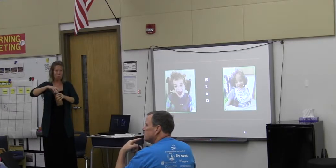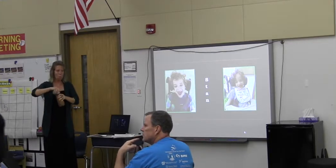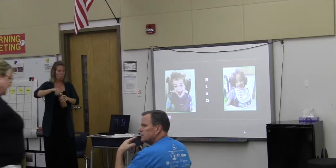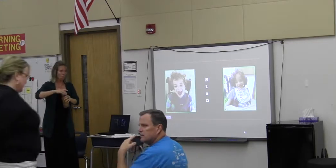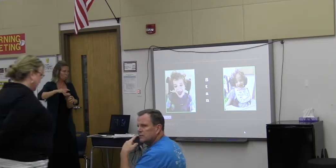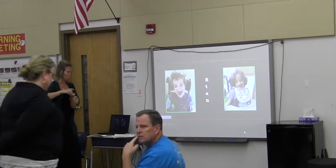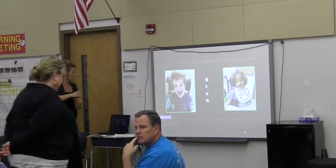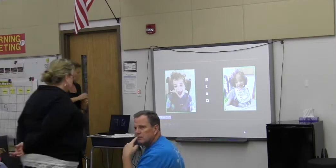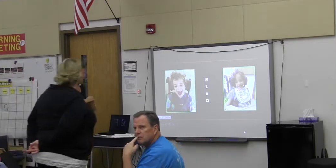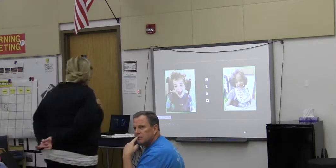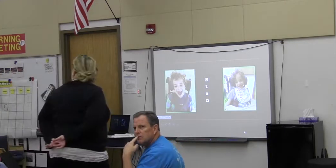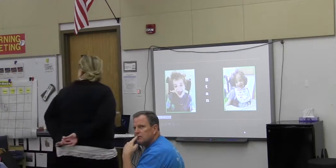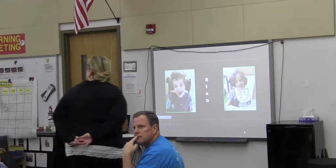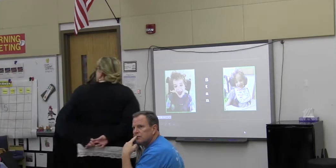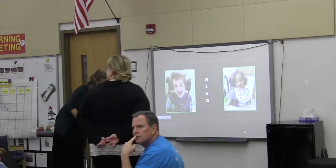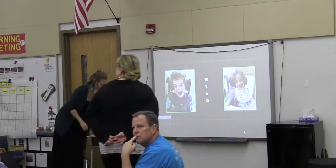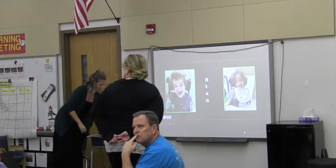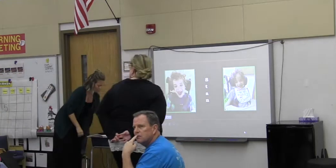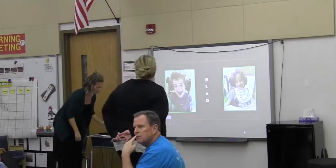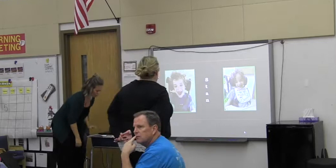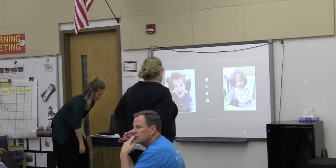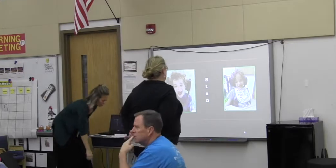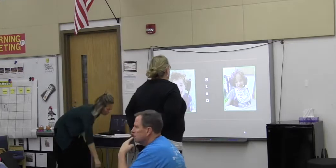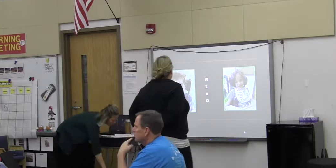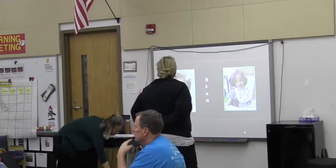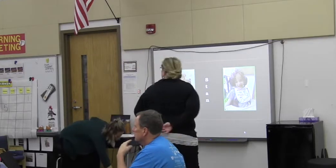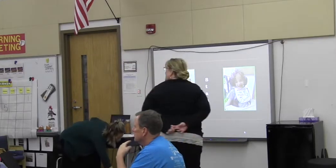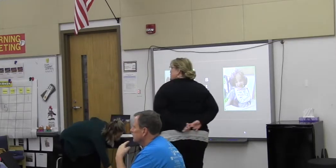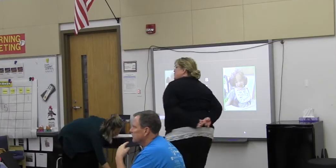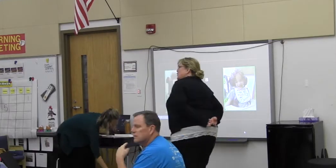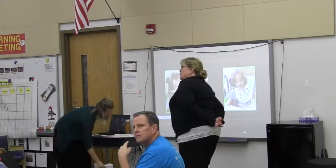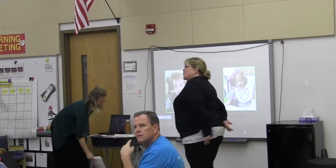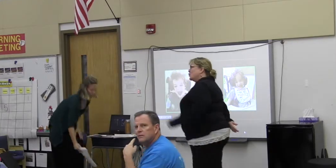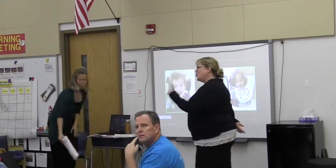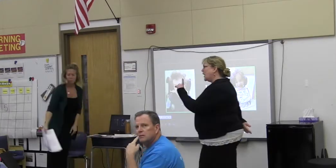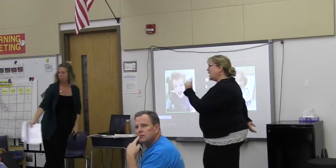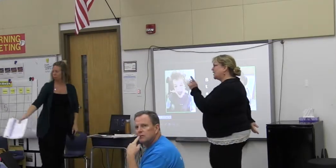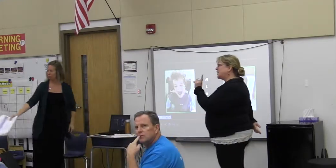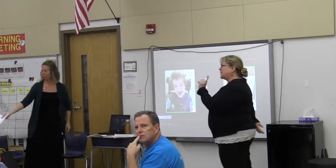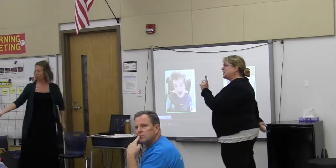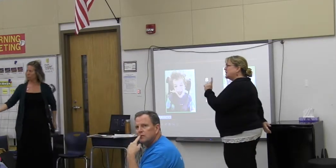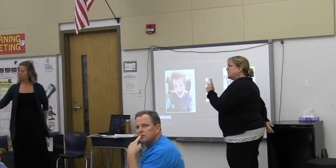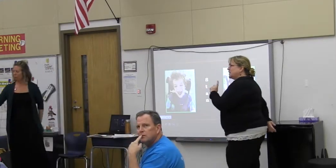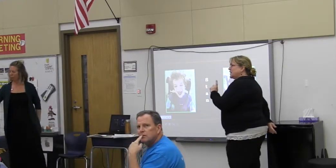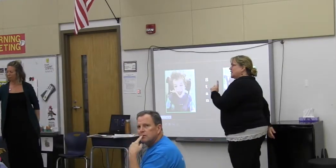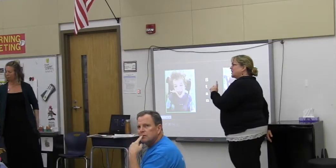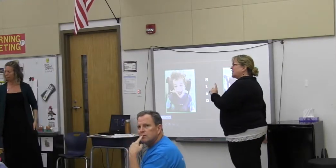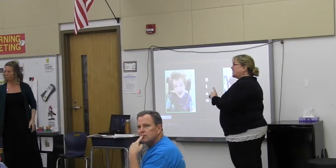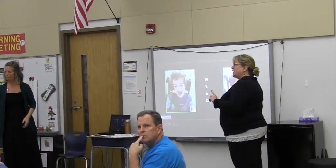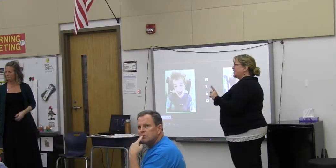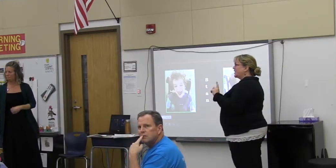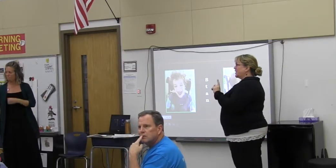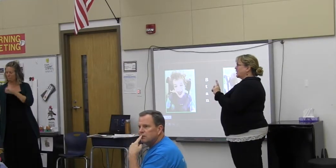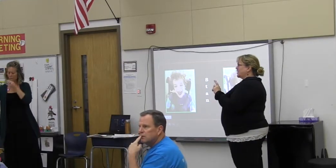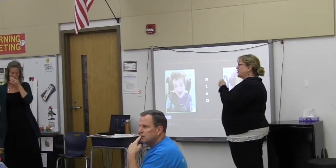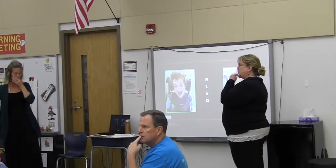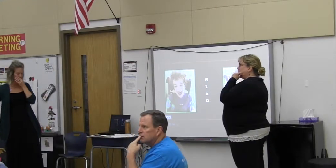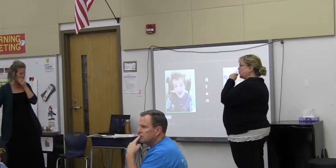well, I do it. Do you know what I mean? Wednesday through Saturday, but they can sold out. Just like my Amish